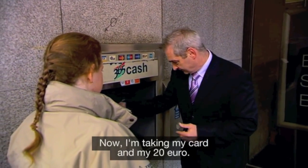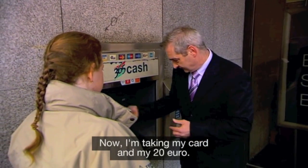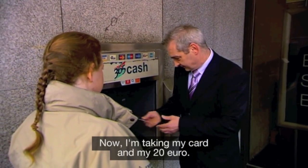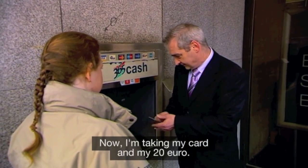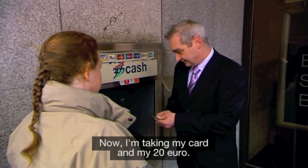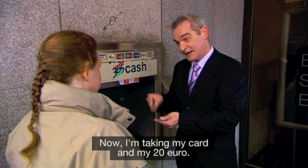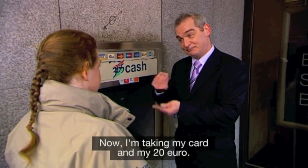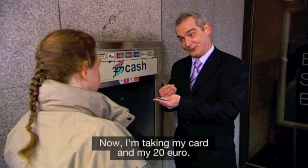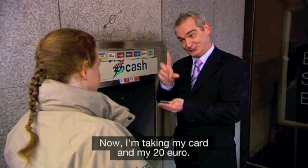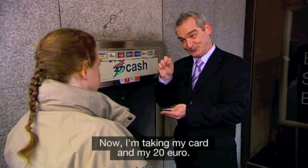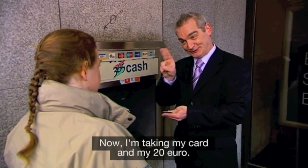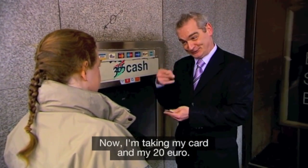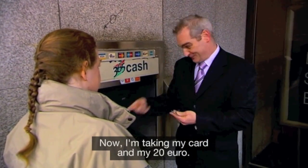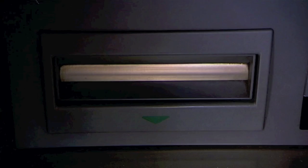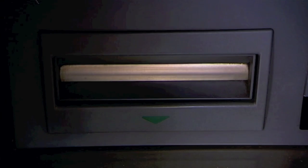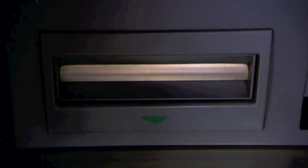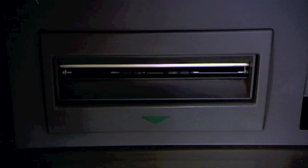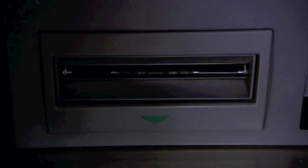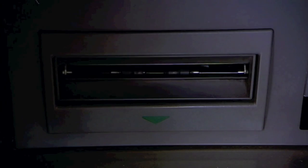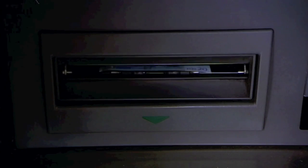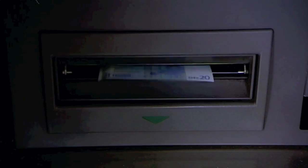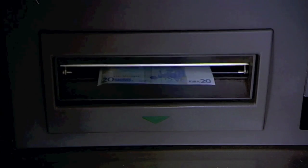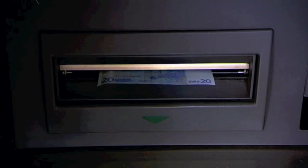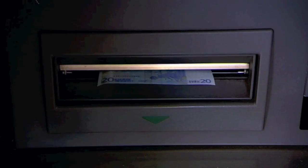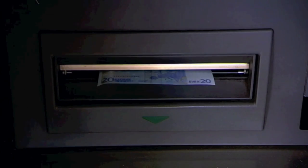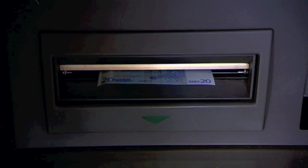my card and my €20.